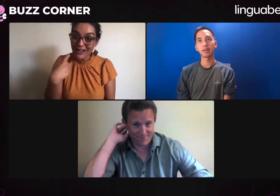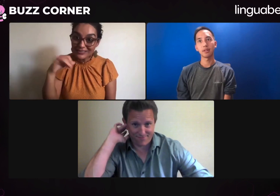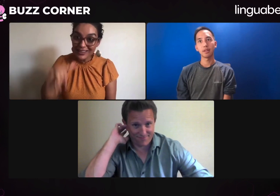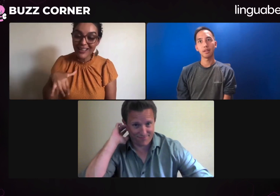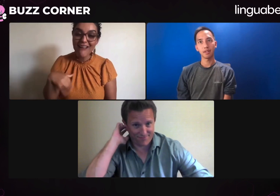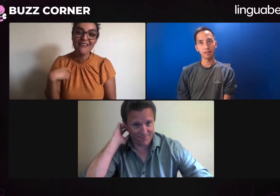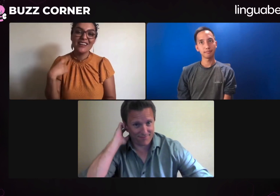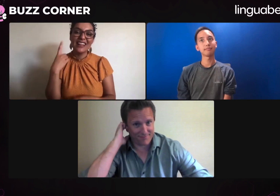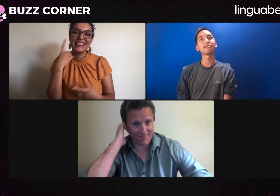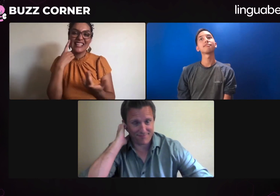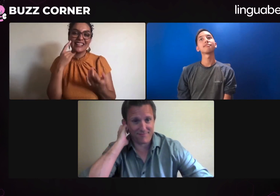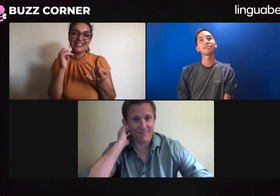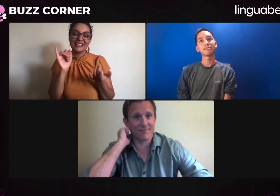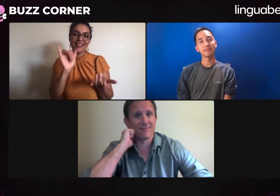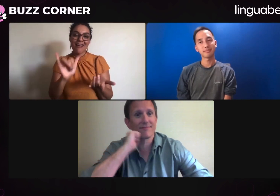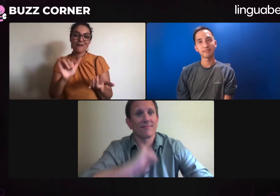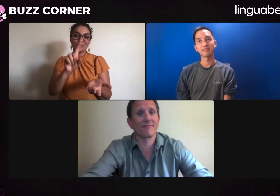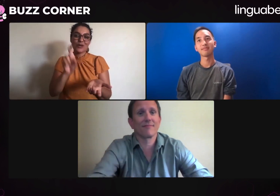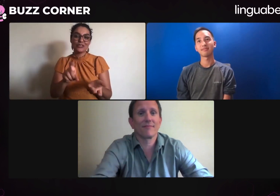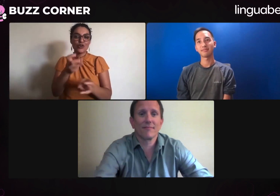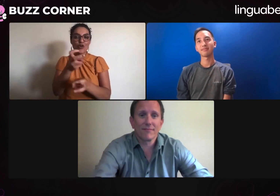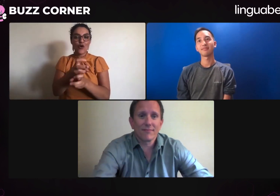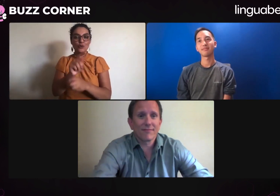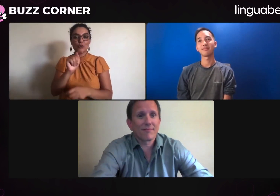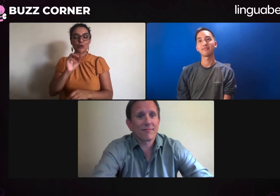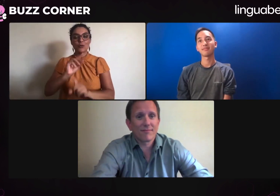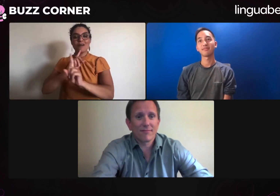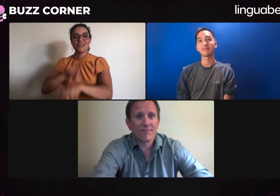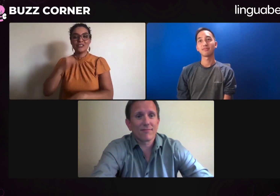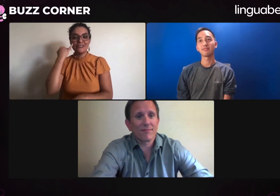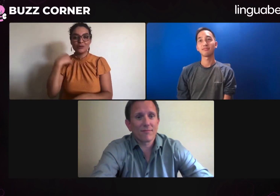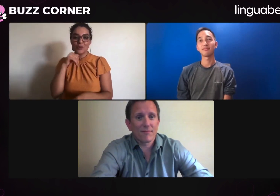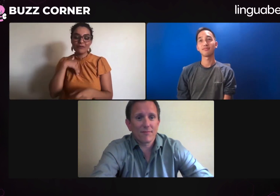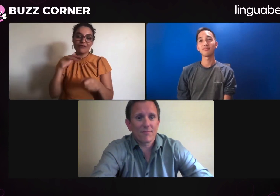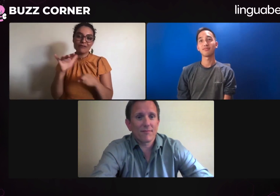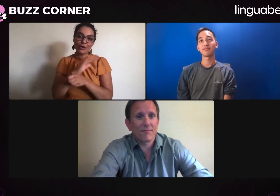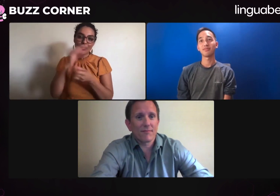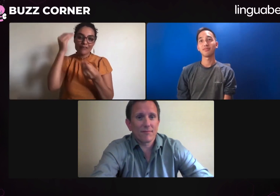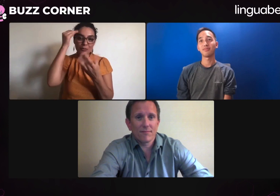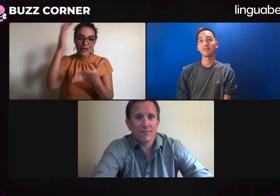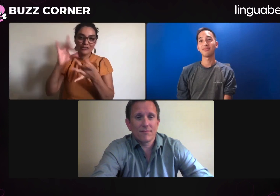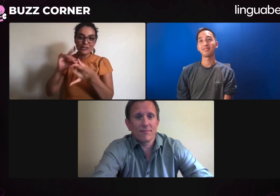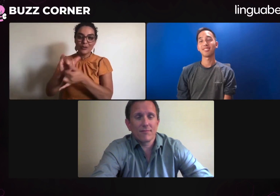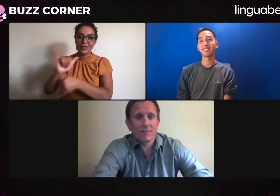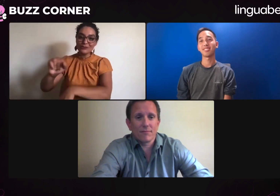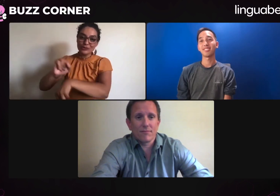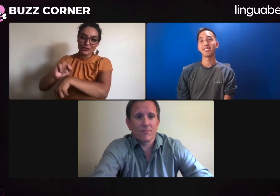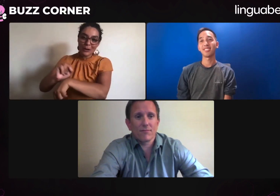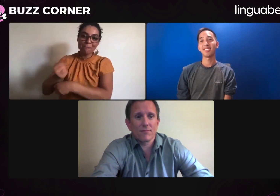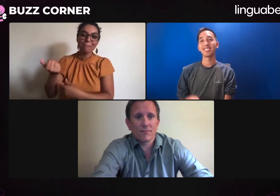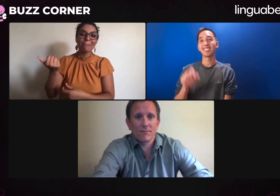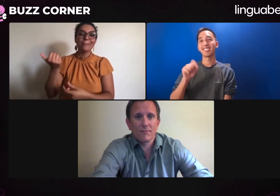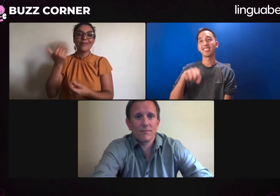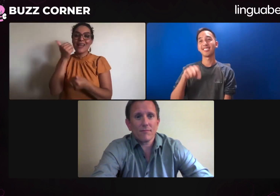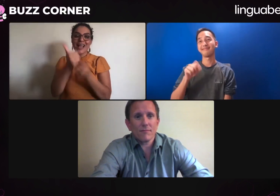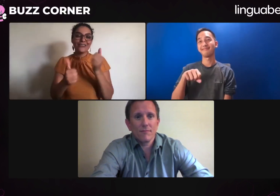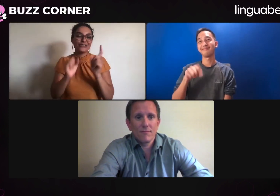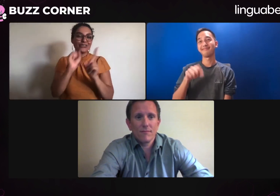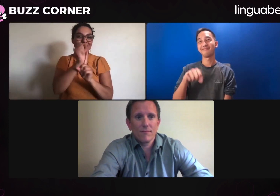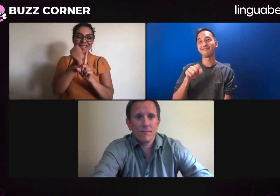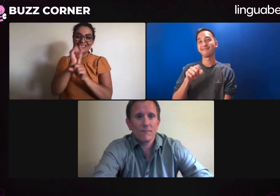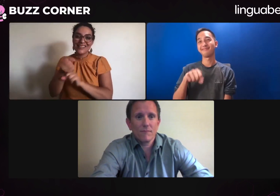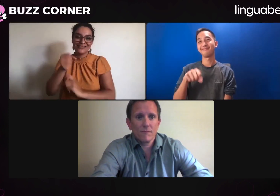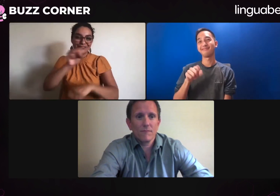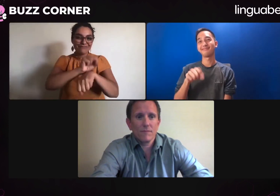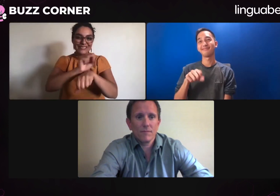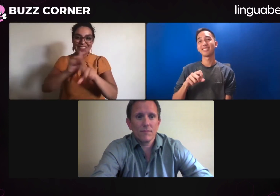a very great question, though. Thank you so much for asking it. And I believe it's hard to respond to the question without having all the information regarding